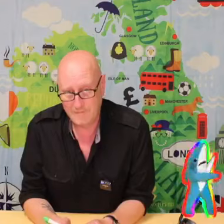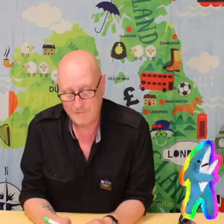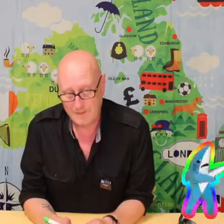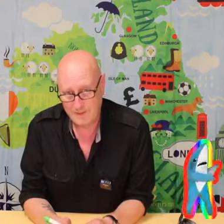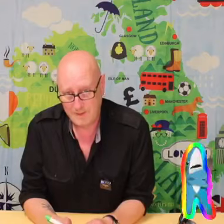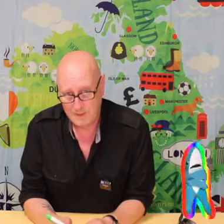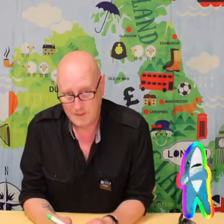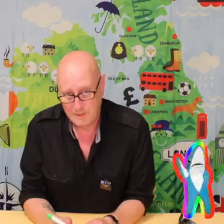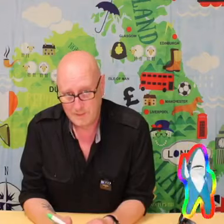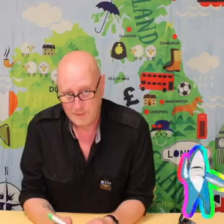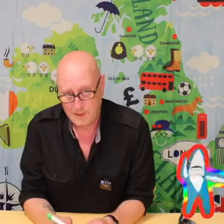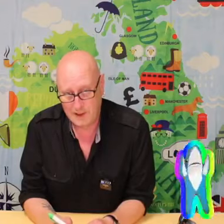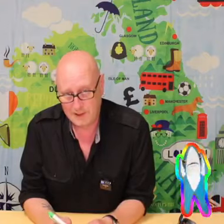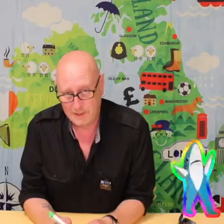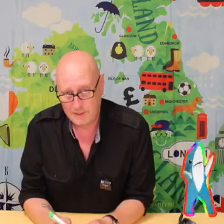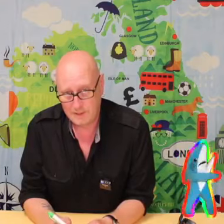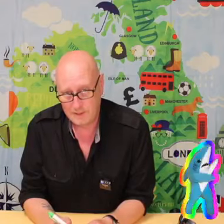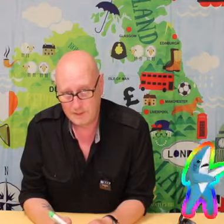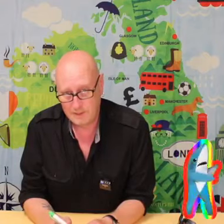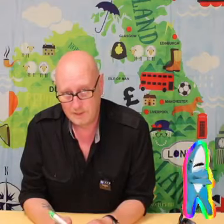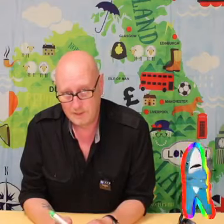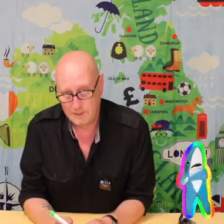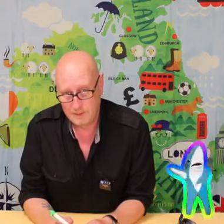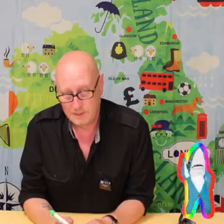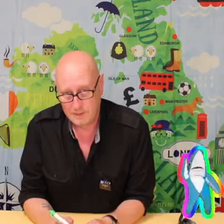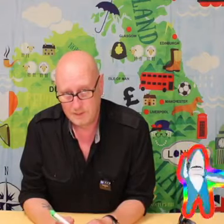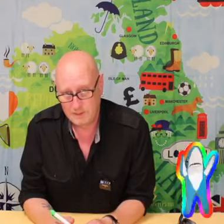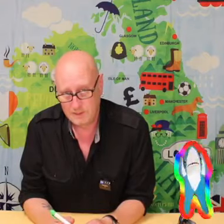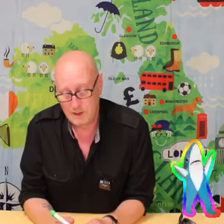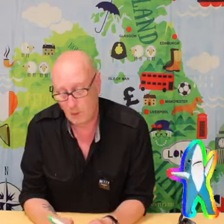In the ocean than in every single museum and gallery